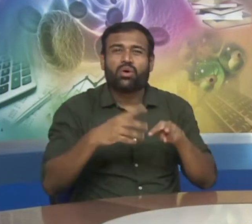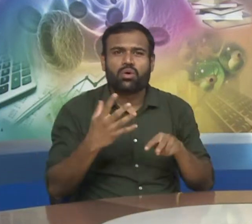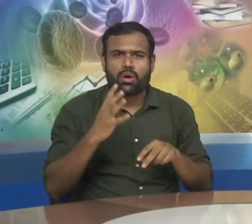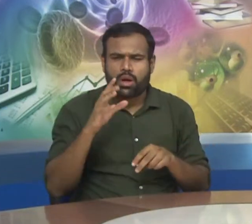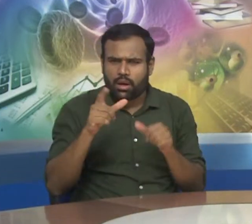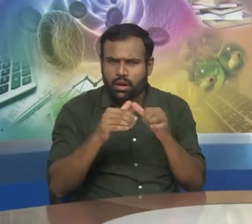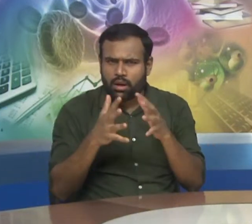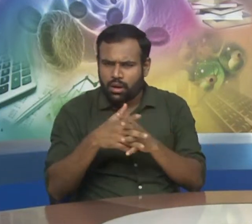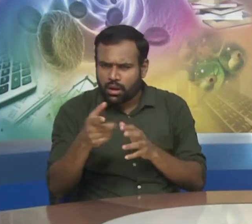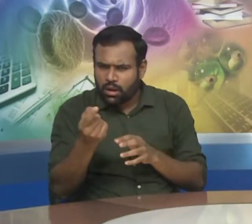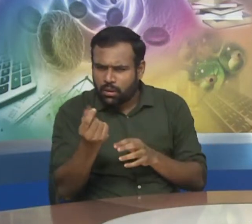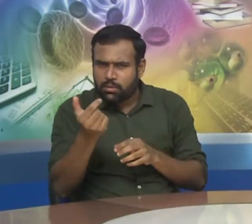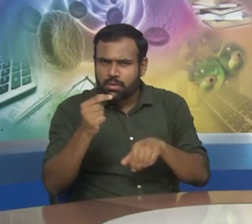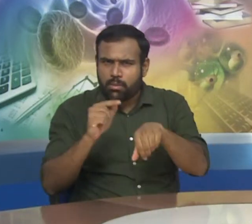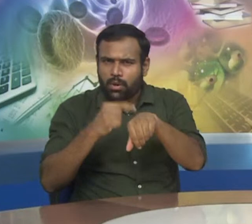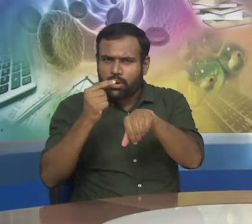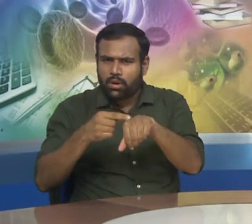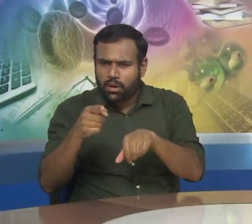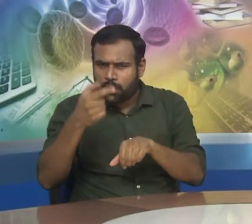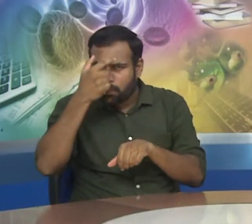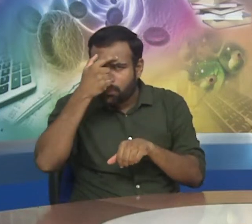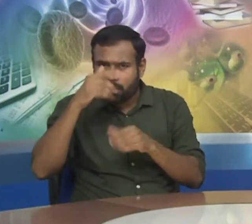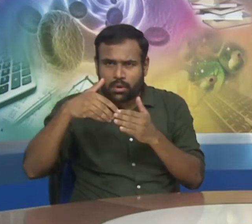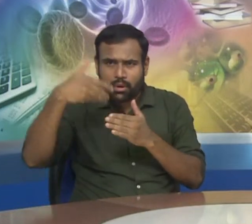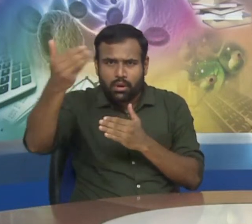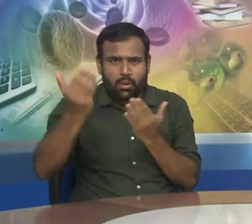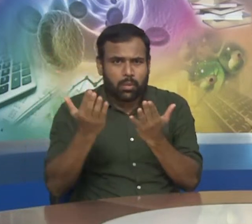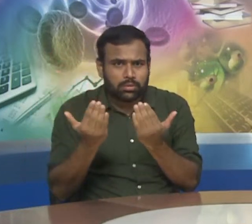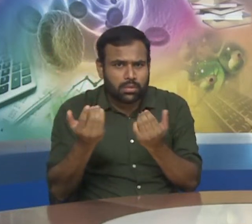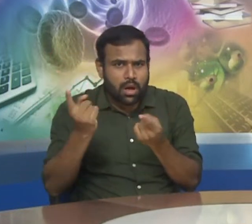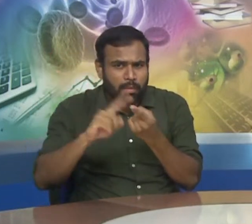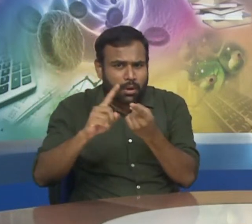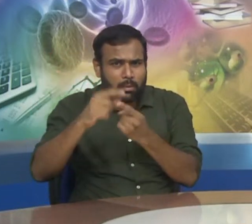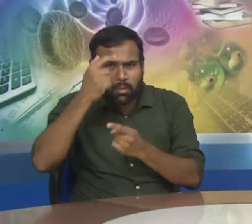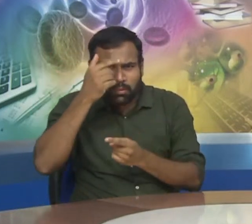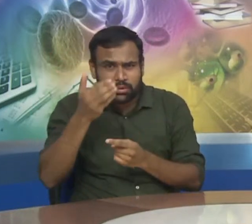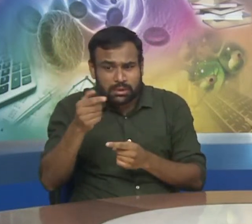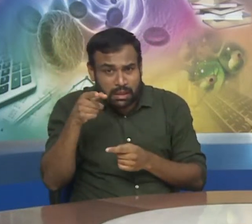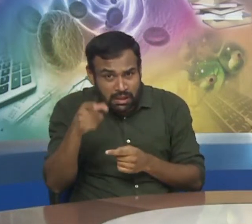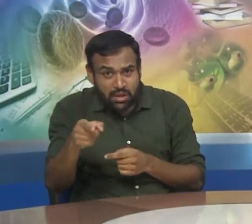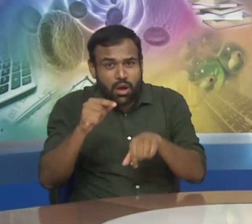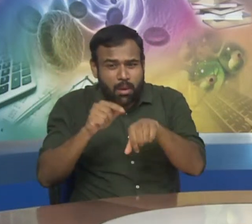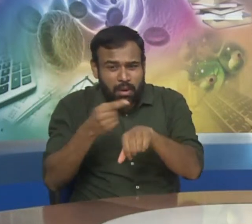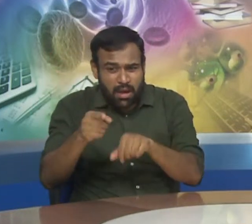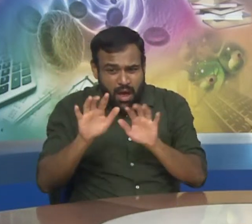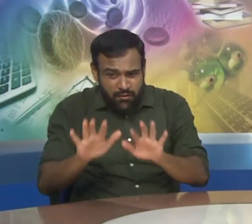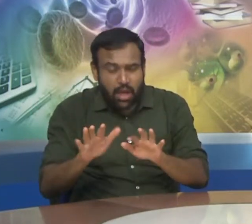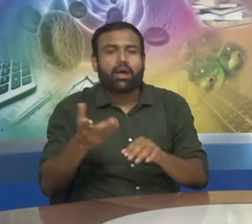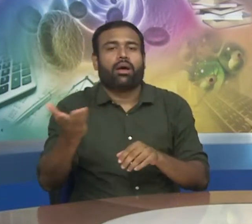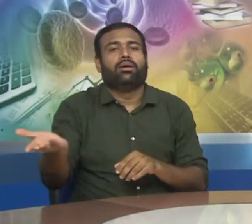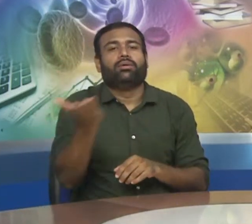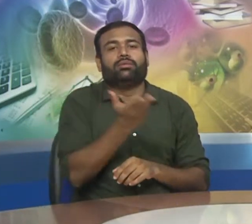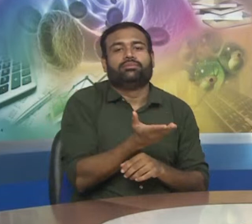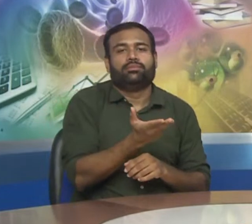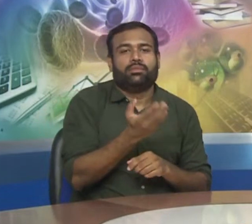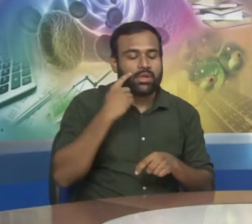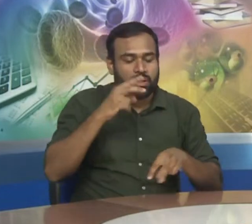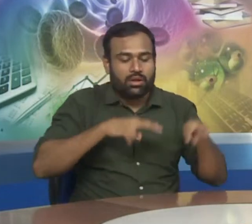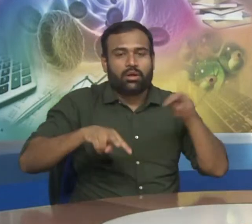It only means that the court will review the law as and when it gets an opportunity. This is possible in